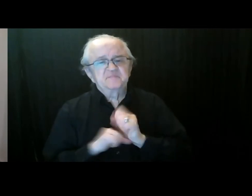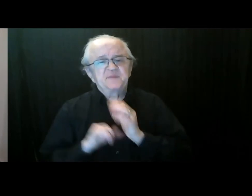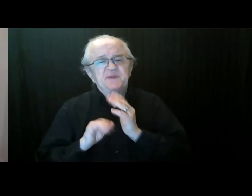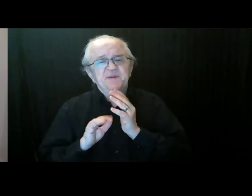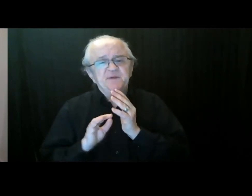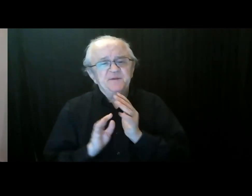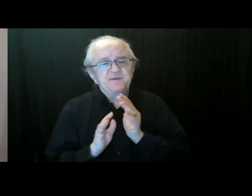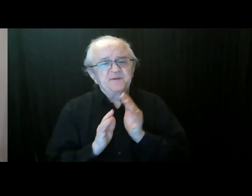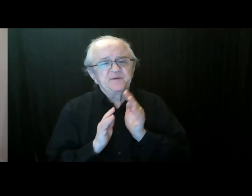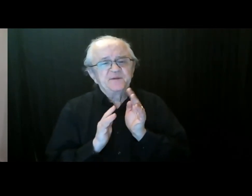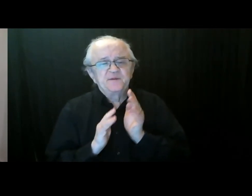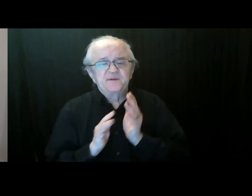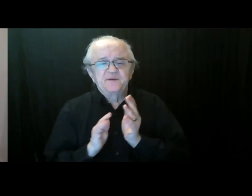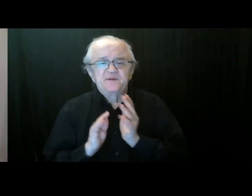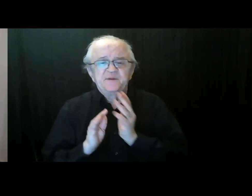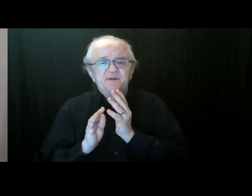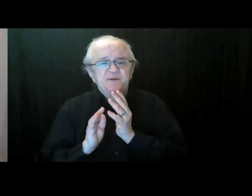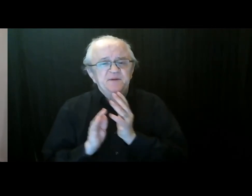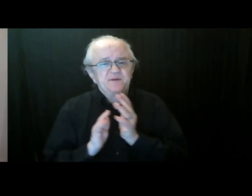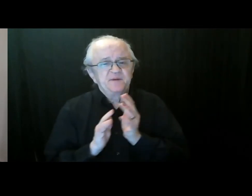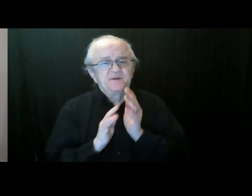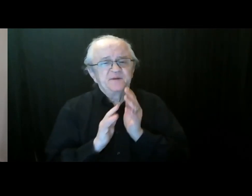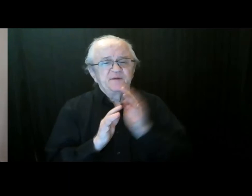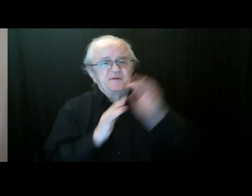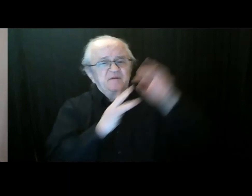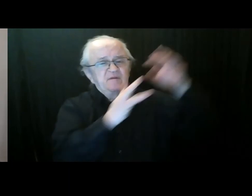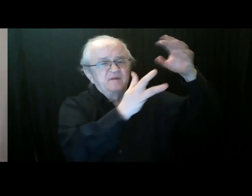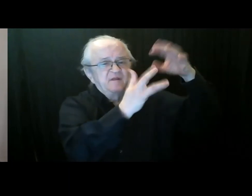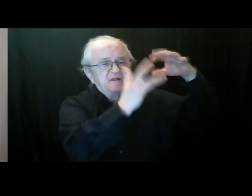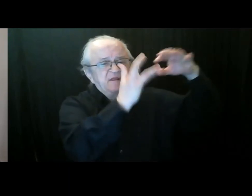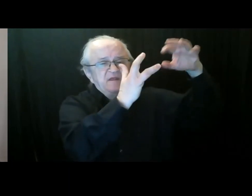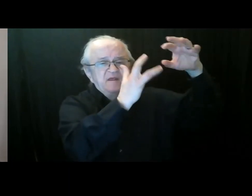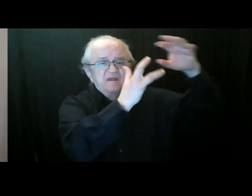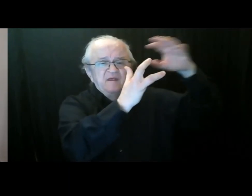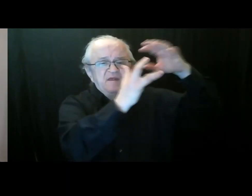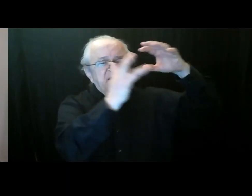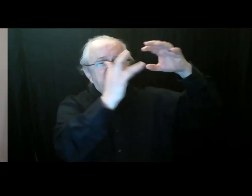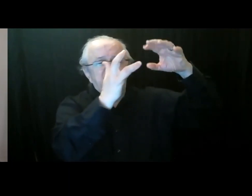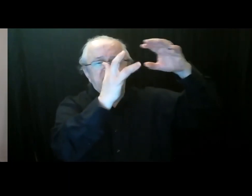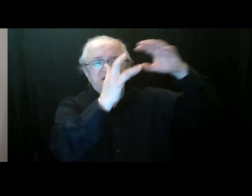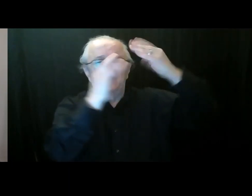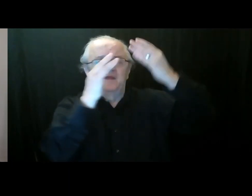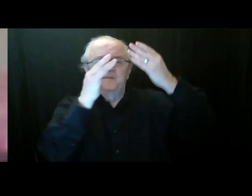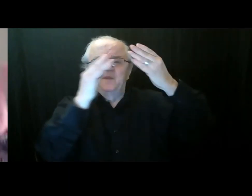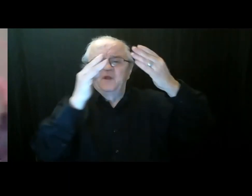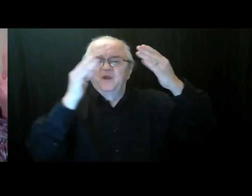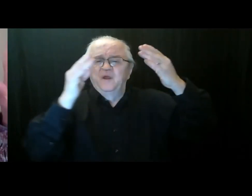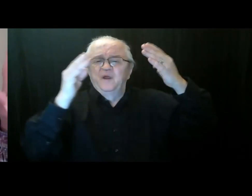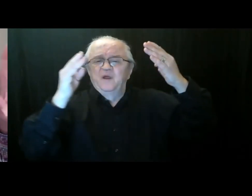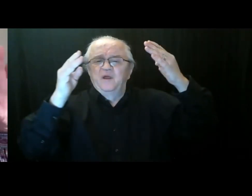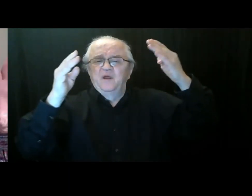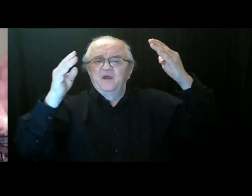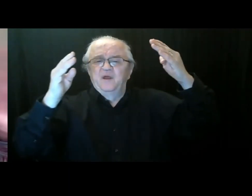nudging white cloud puffs across a canopy of periwinkle blue. The lead